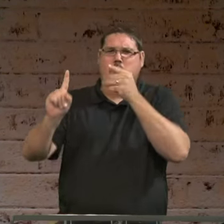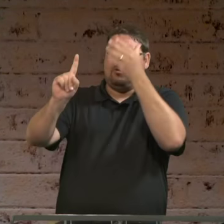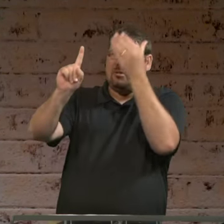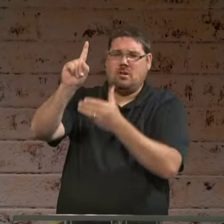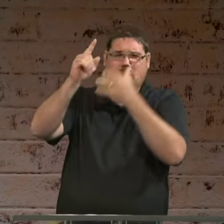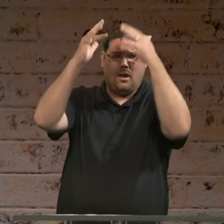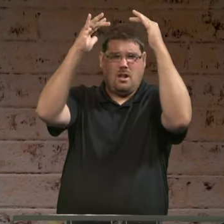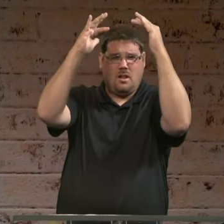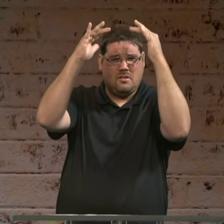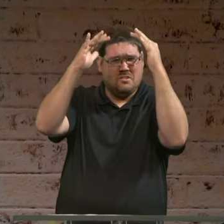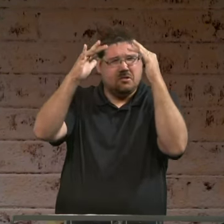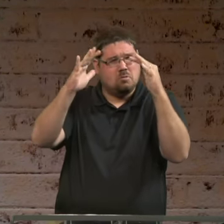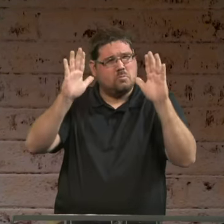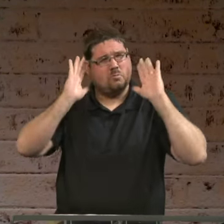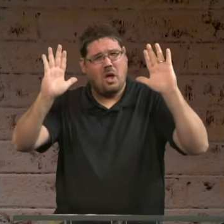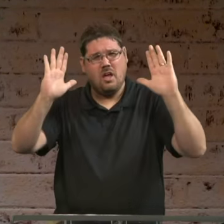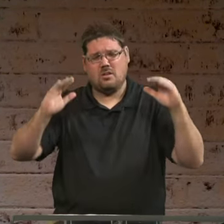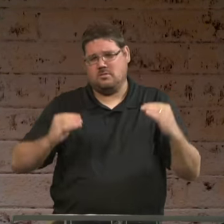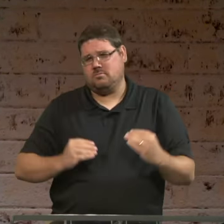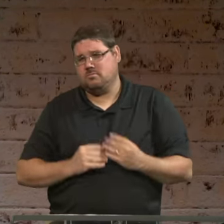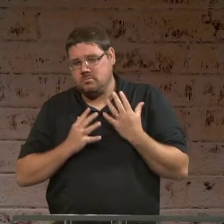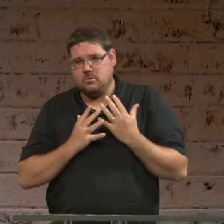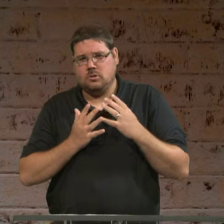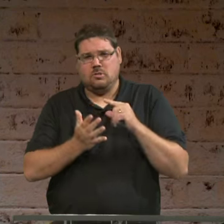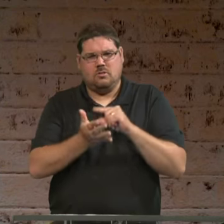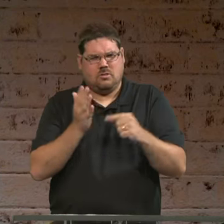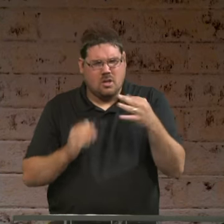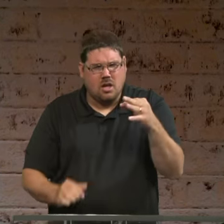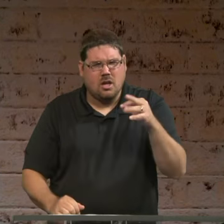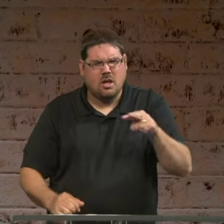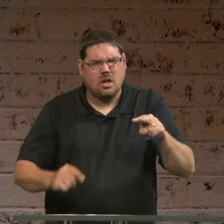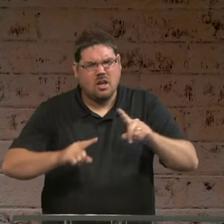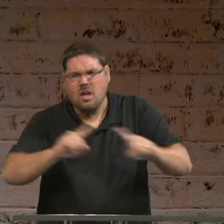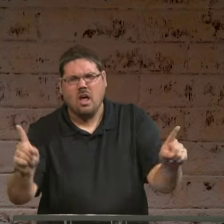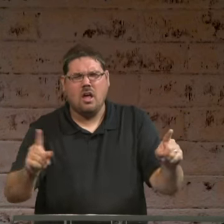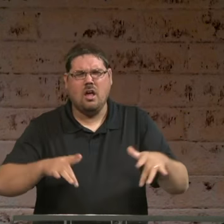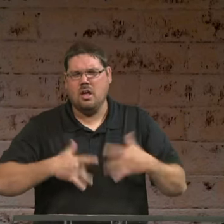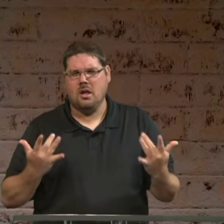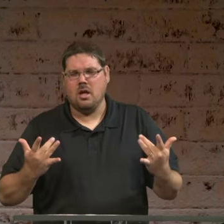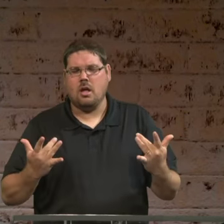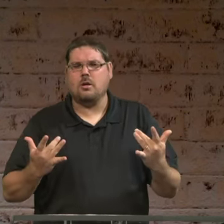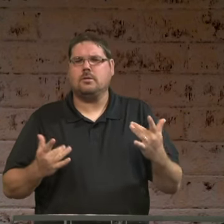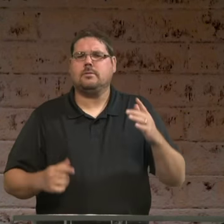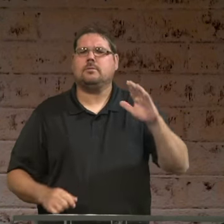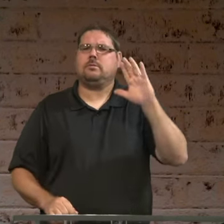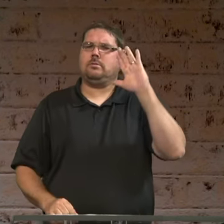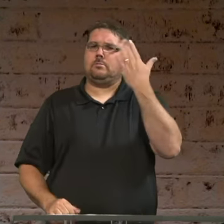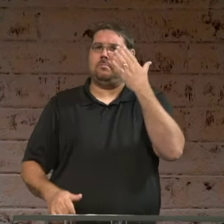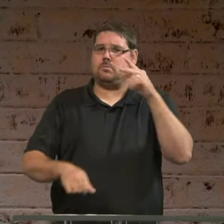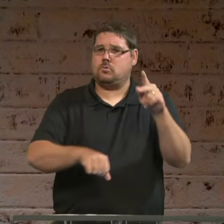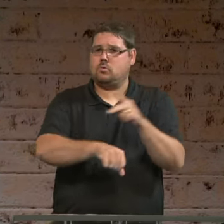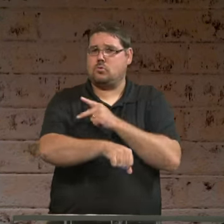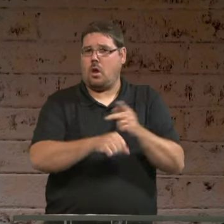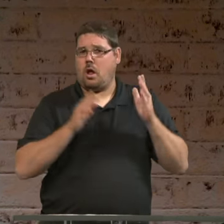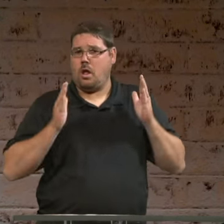18, it's been very positive as it discusses the wonderful character of God. But all of a sudden in verse 19, the